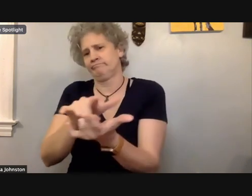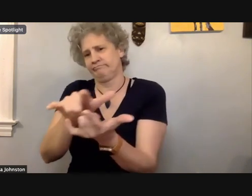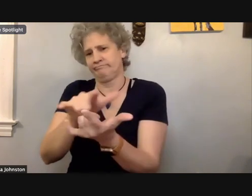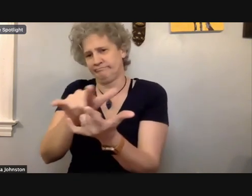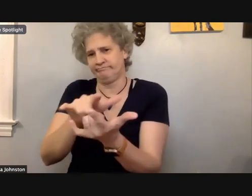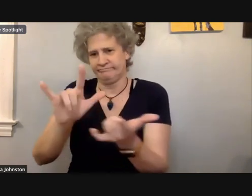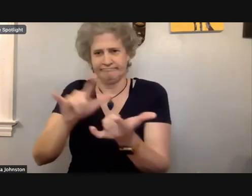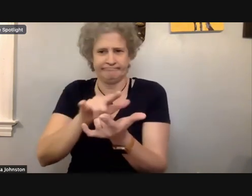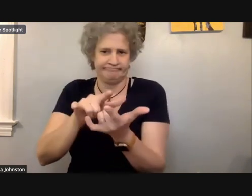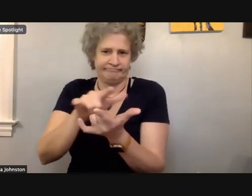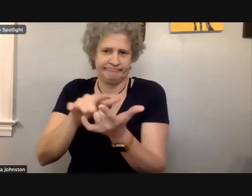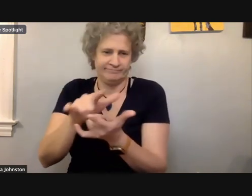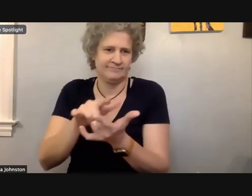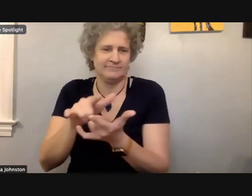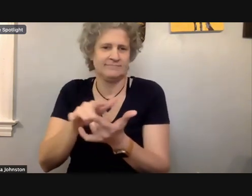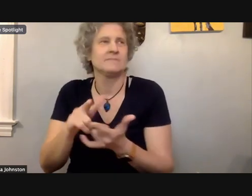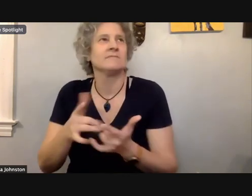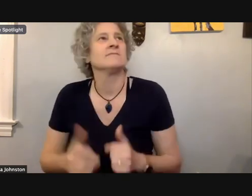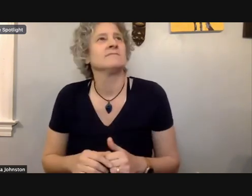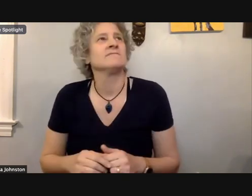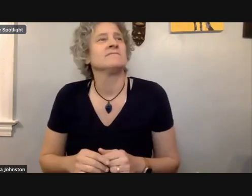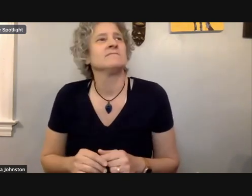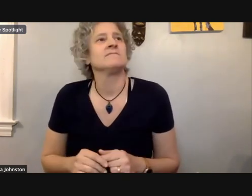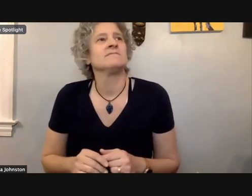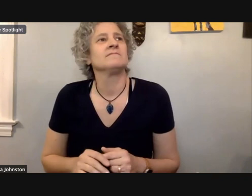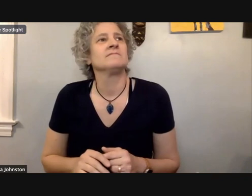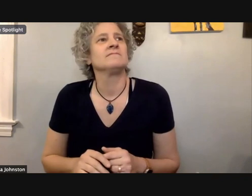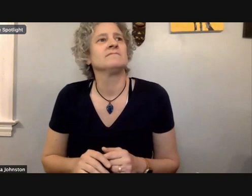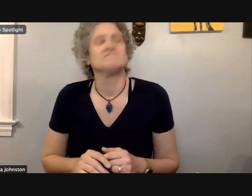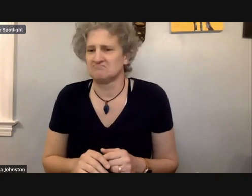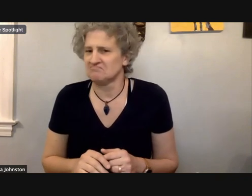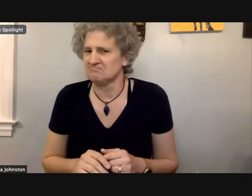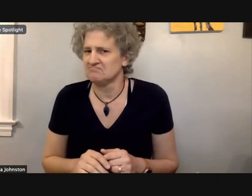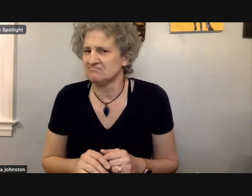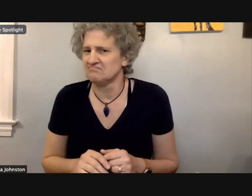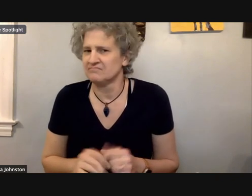that one. This is like make love. So it's the I love you signs.